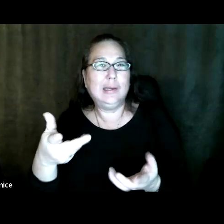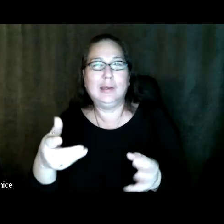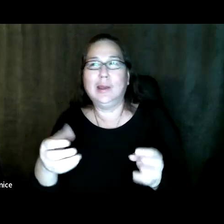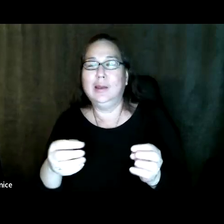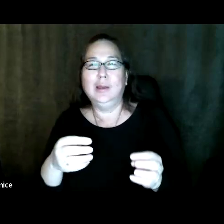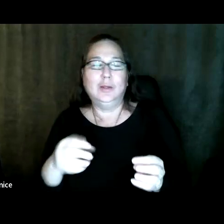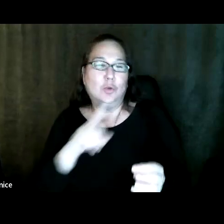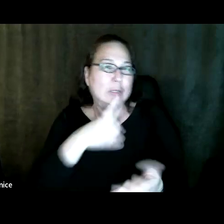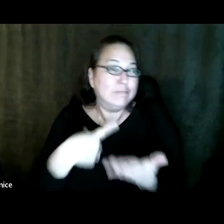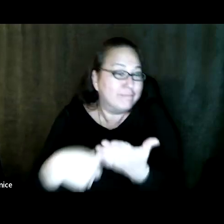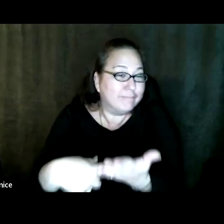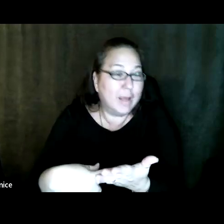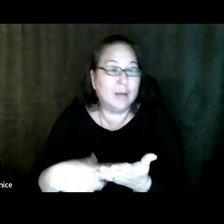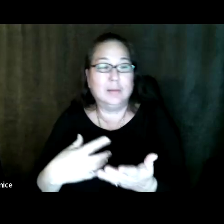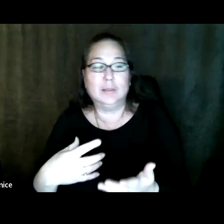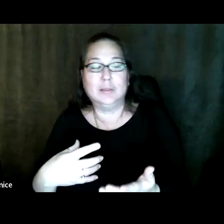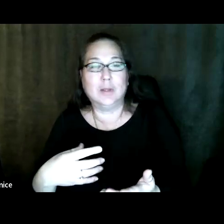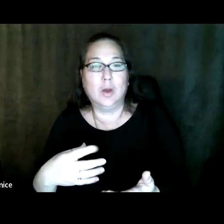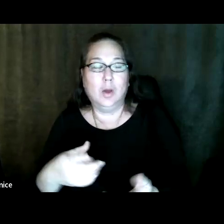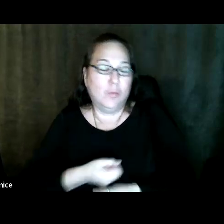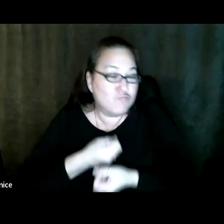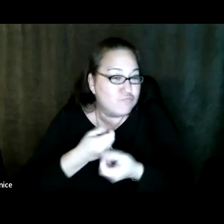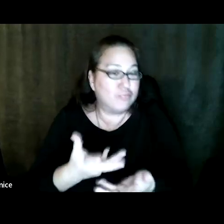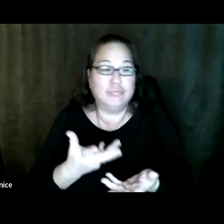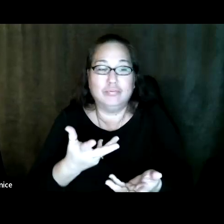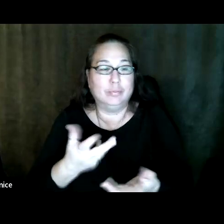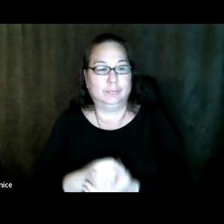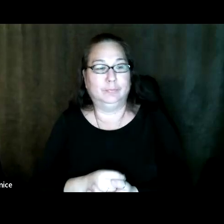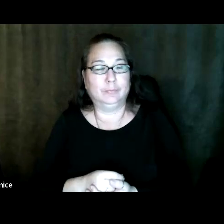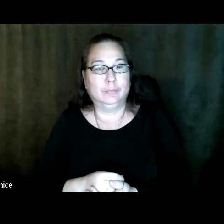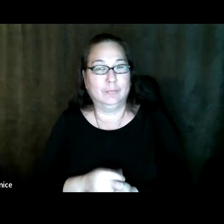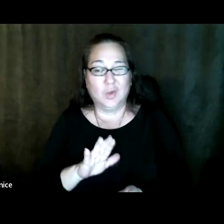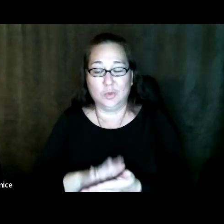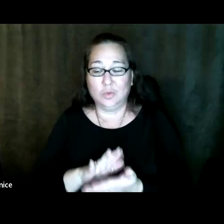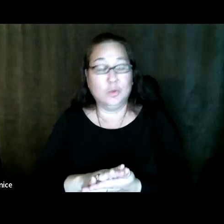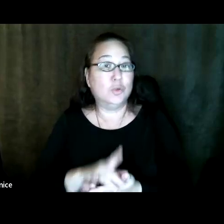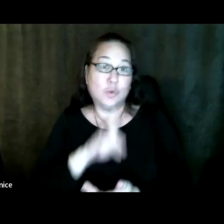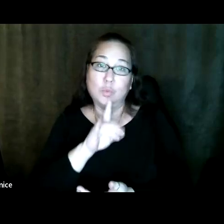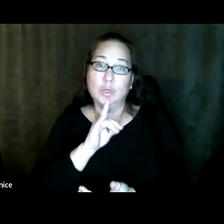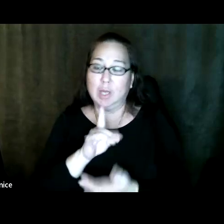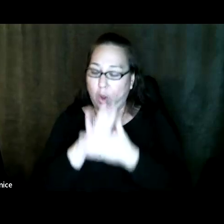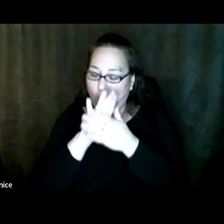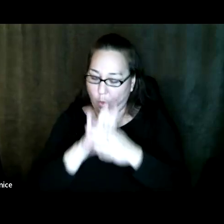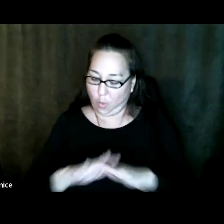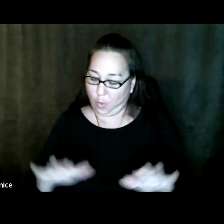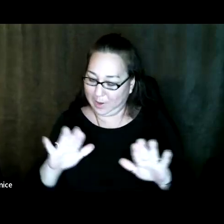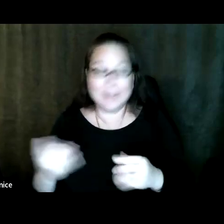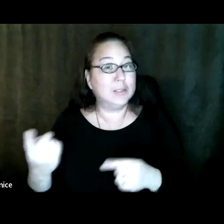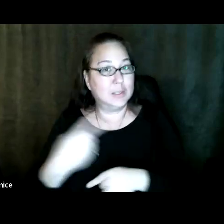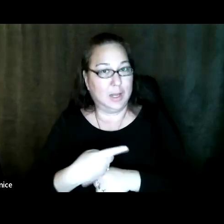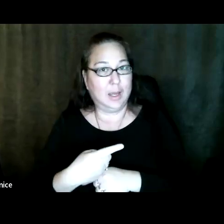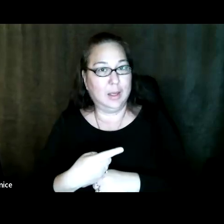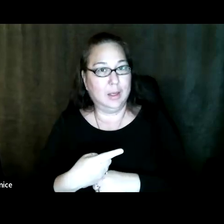that will come. The schools were very kind of quiet today. I think everybody was in